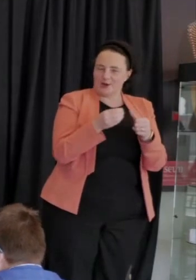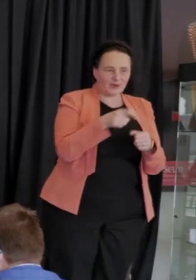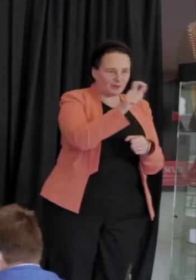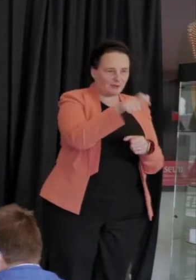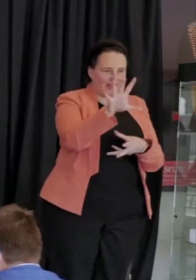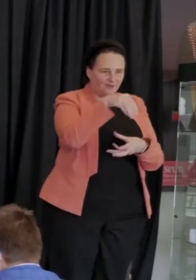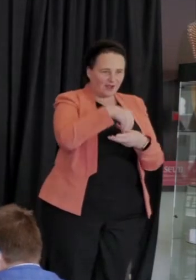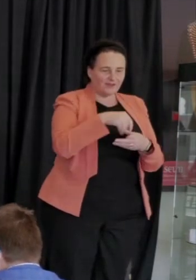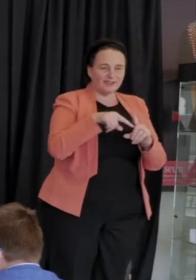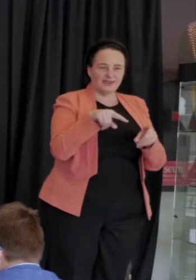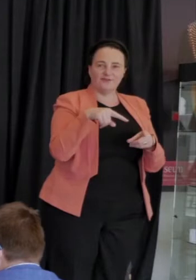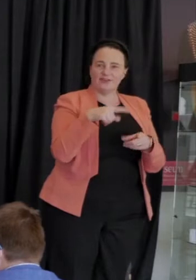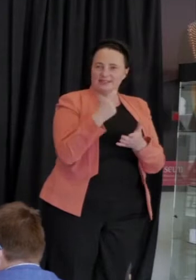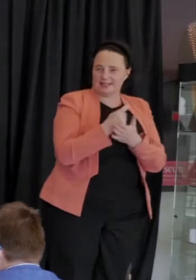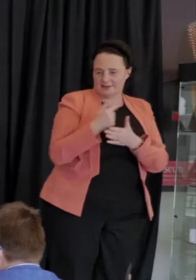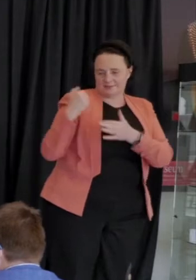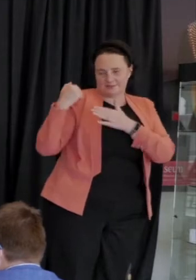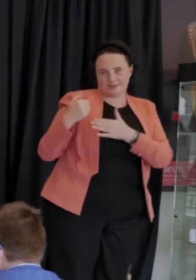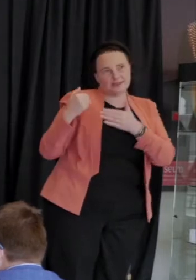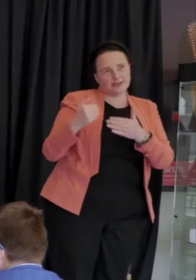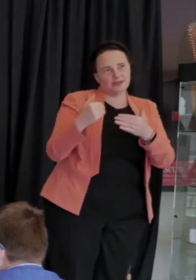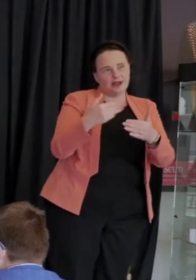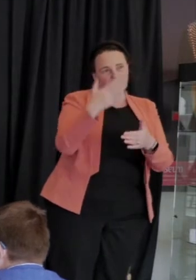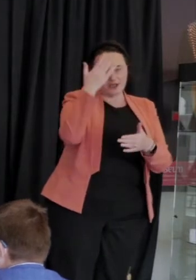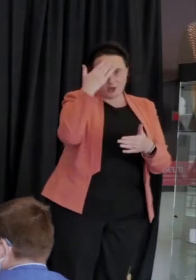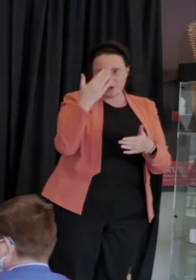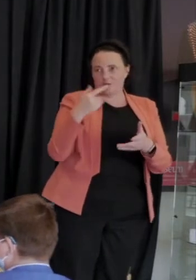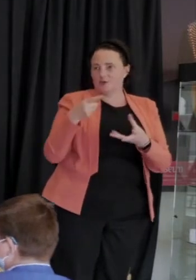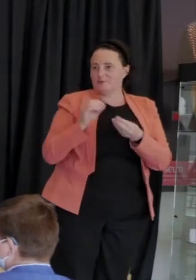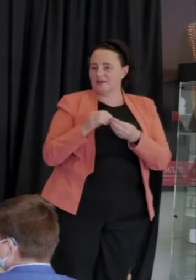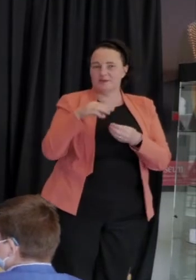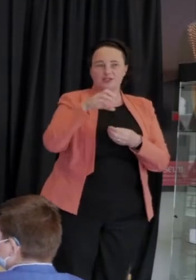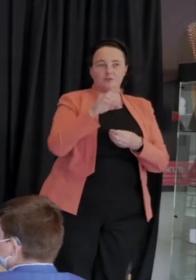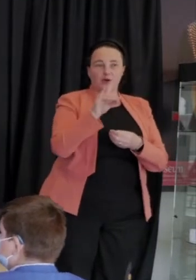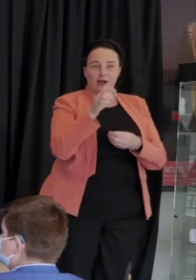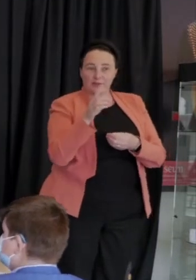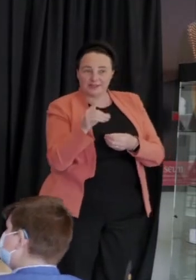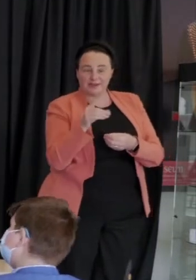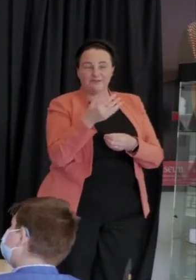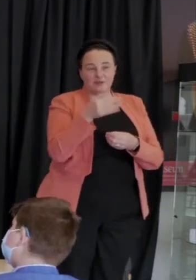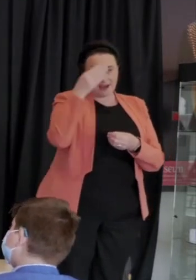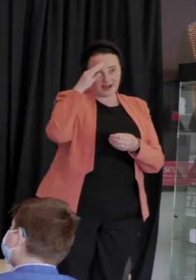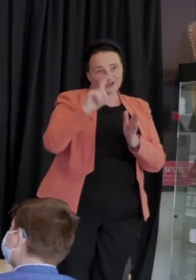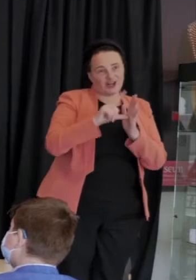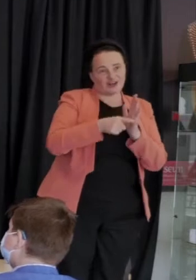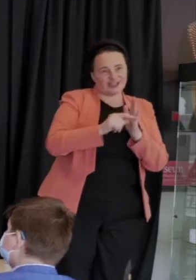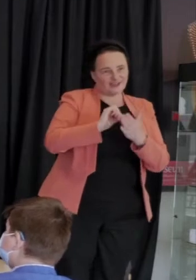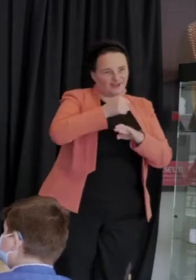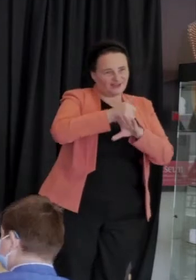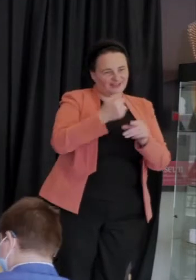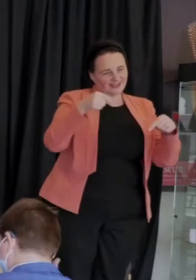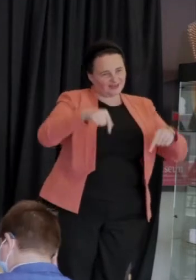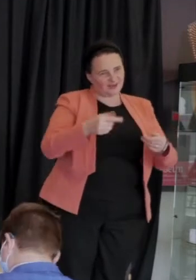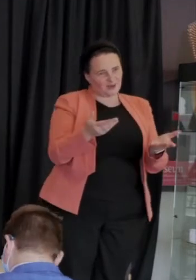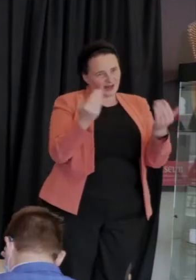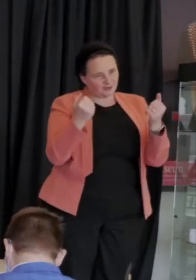involved at different points. I know that, Irina, you mentioned, I think, Mohammed from the Irish Architecture Foundation, who's here as well. Welcome,